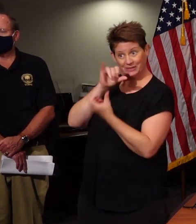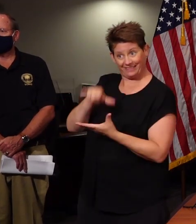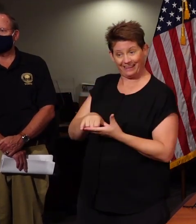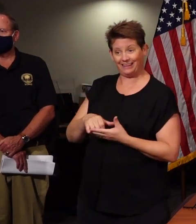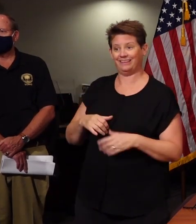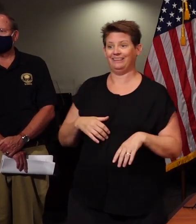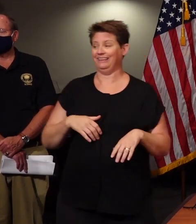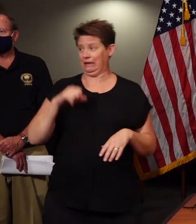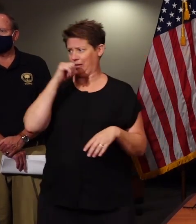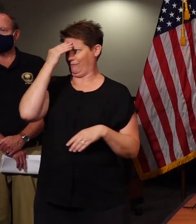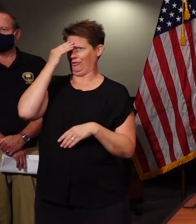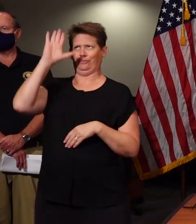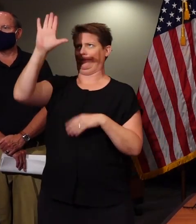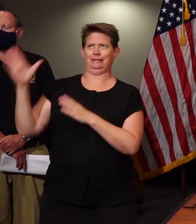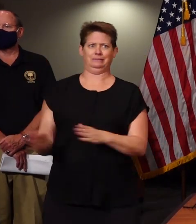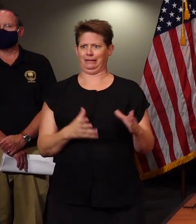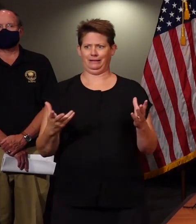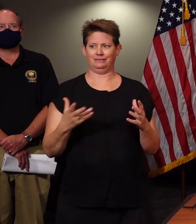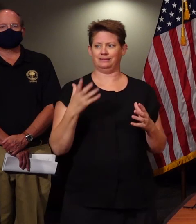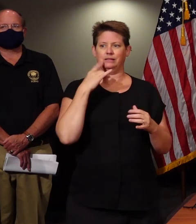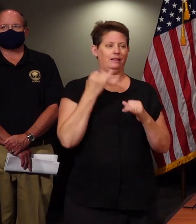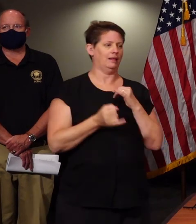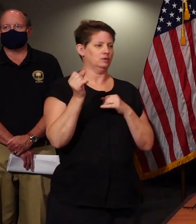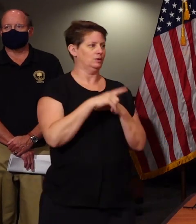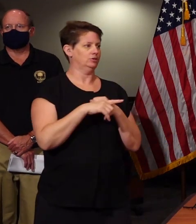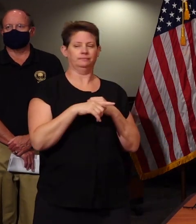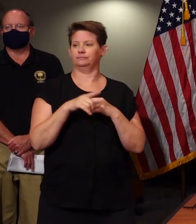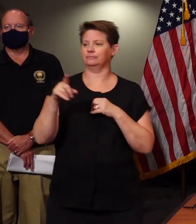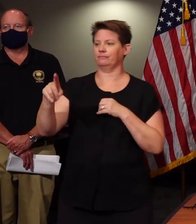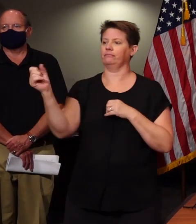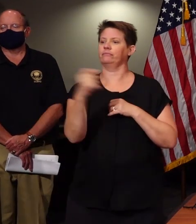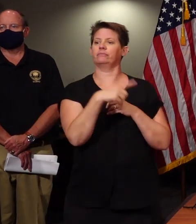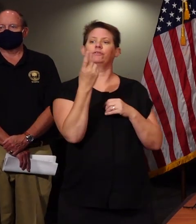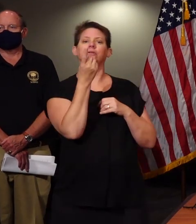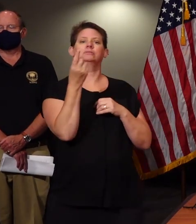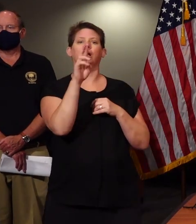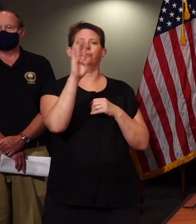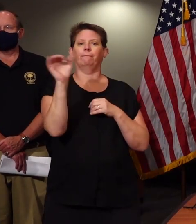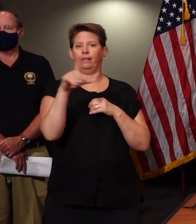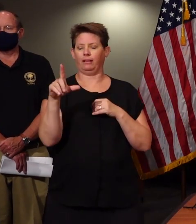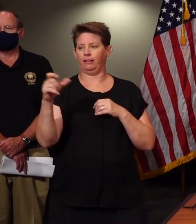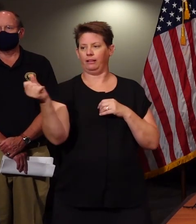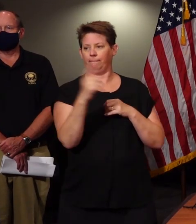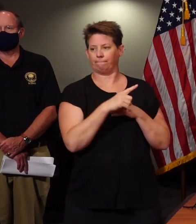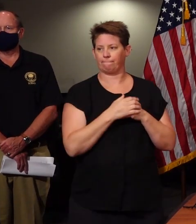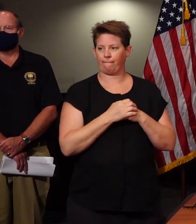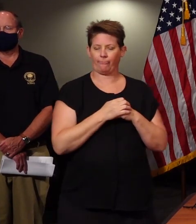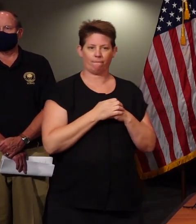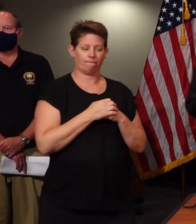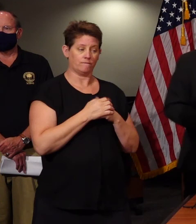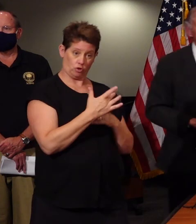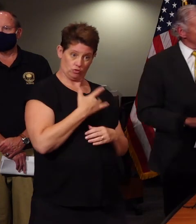I'm not familiar with the president's plans. Governor. Yes, ma'am. Yeah, all right. This question's for Dr. Bell. Are we able to flatten the